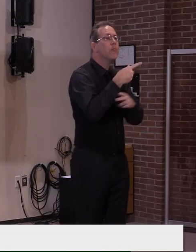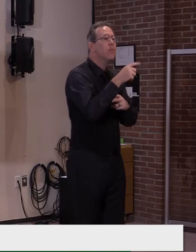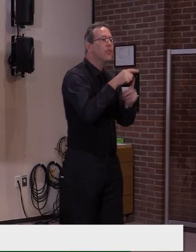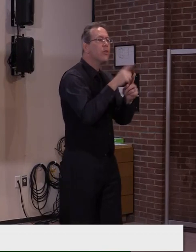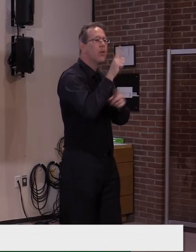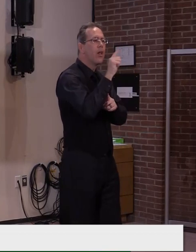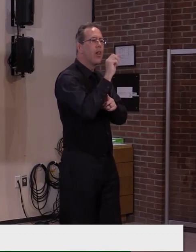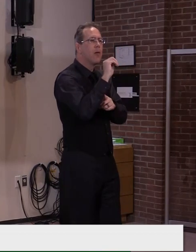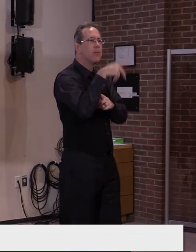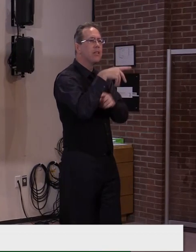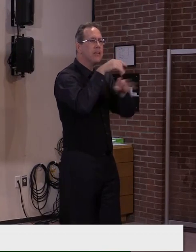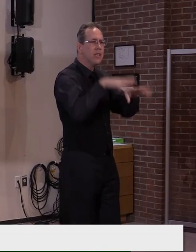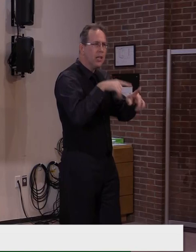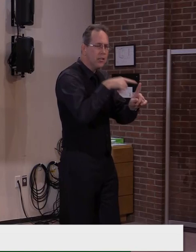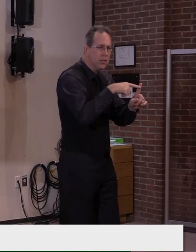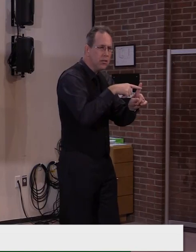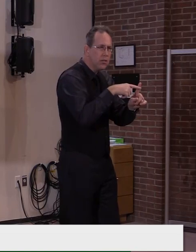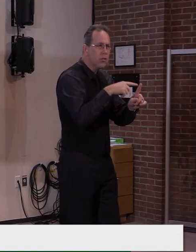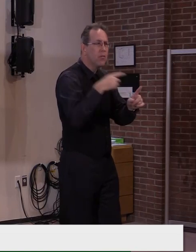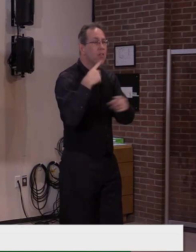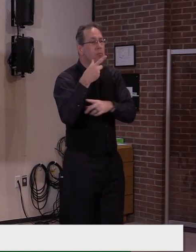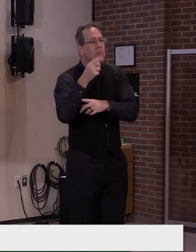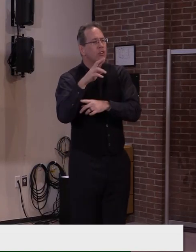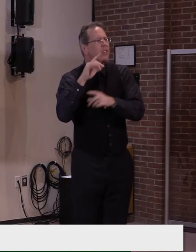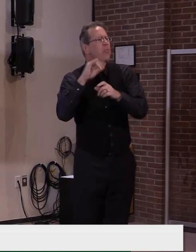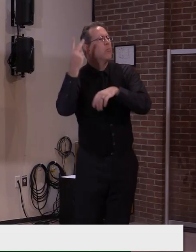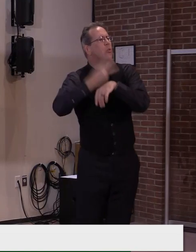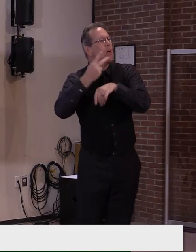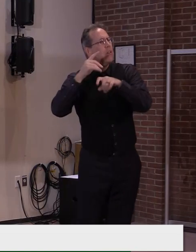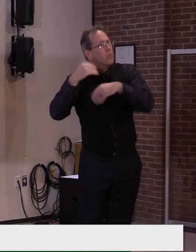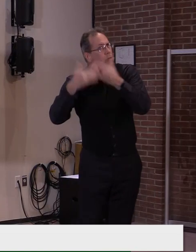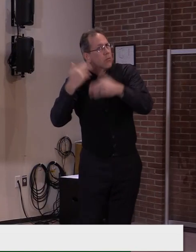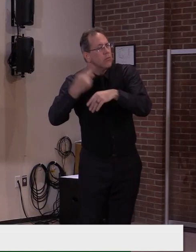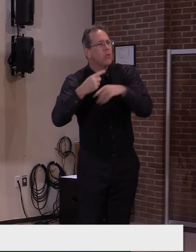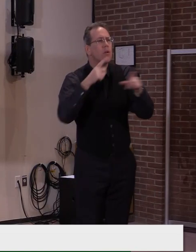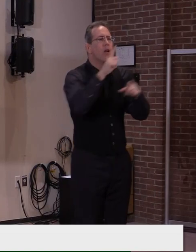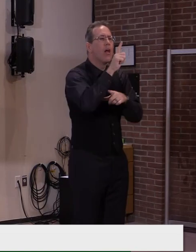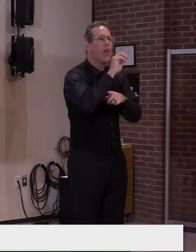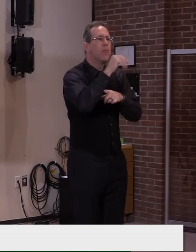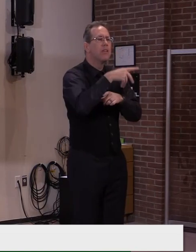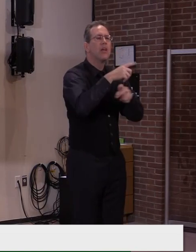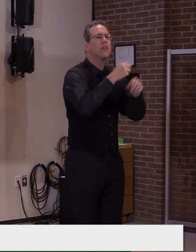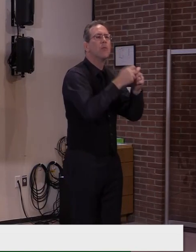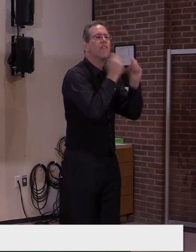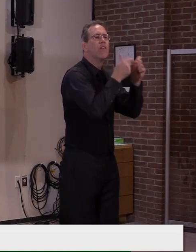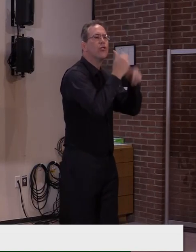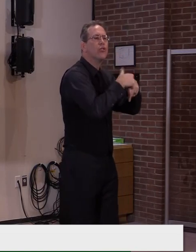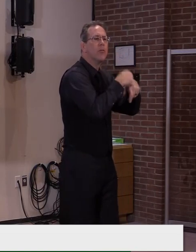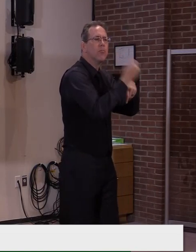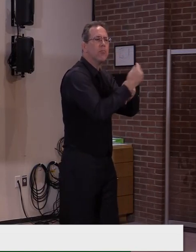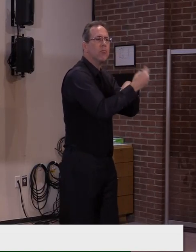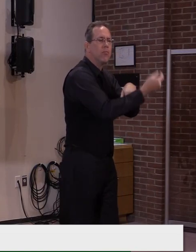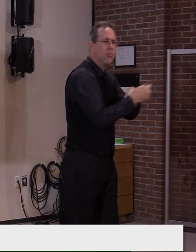like PCR, but they provide results much more quickly since they're administered on-site in schools, and